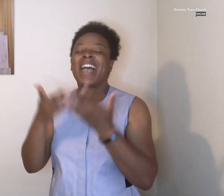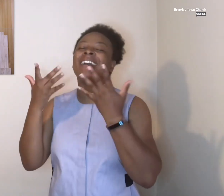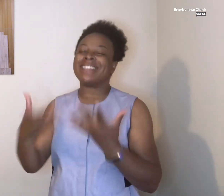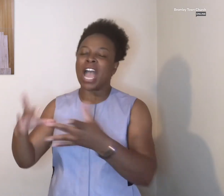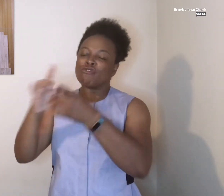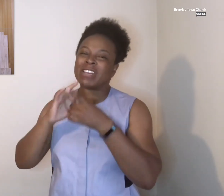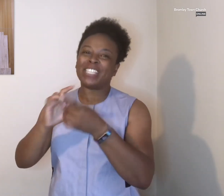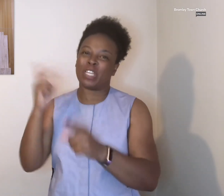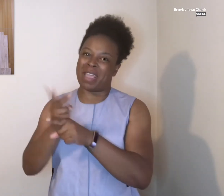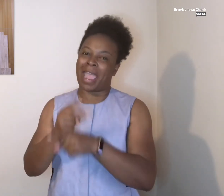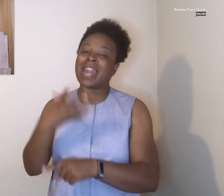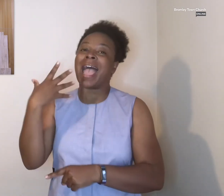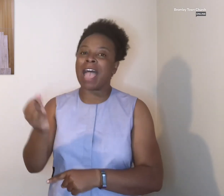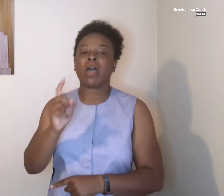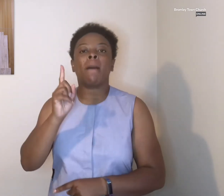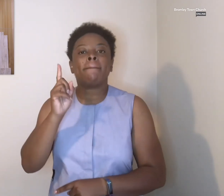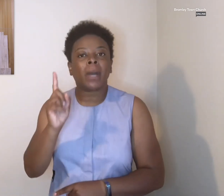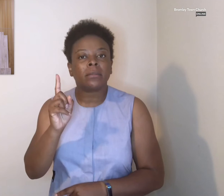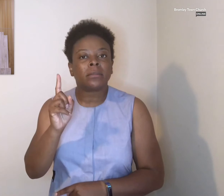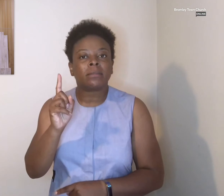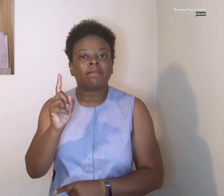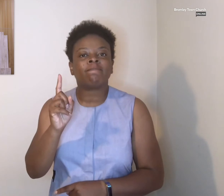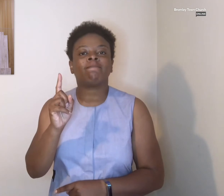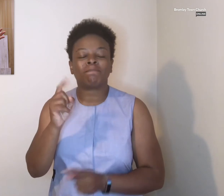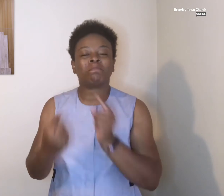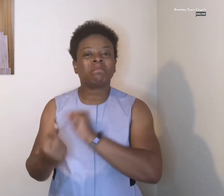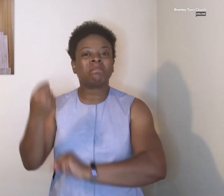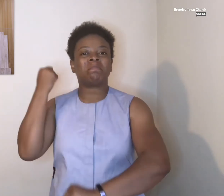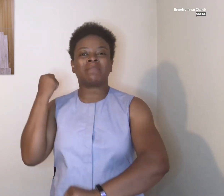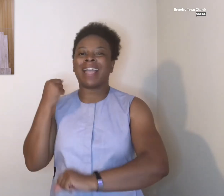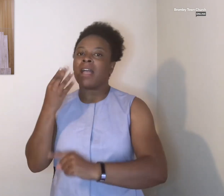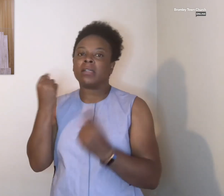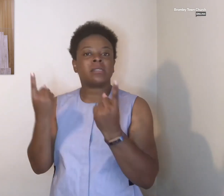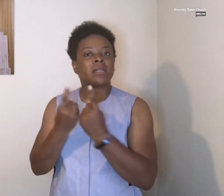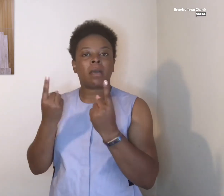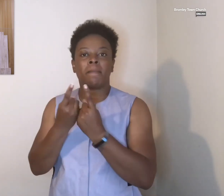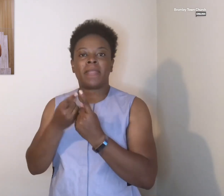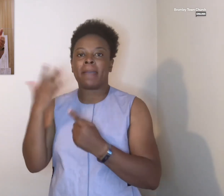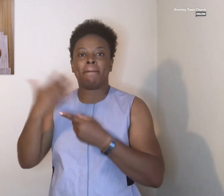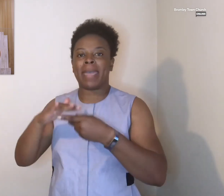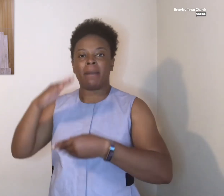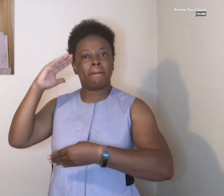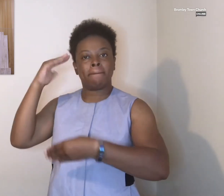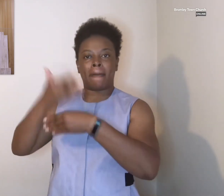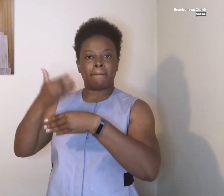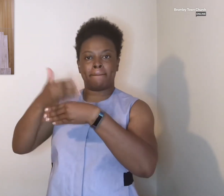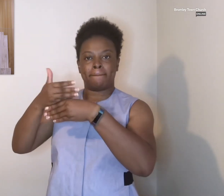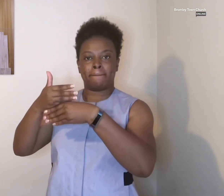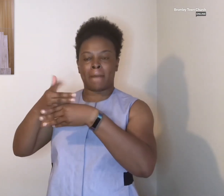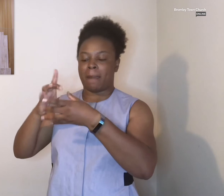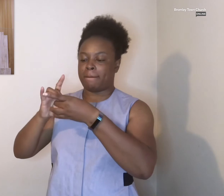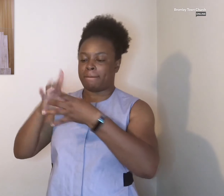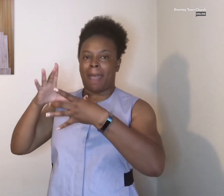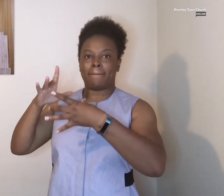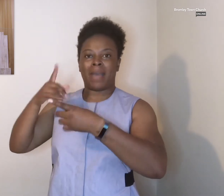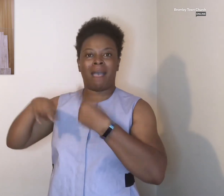the point I wanted to make is this, is that there was something that came between us, and it caused a division. Now that was just